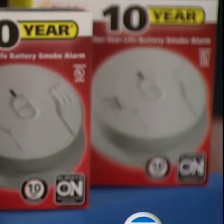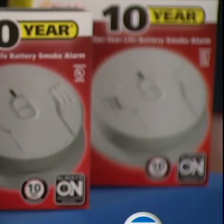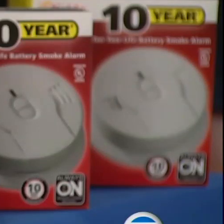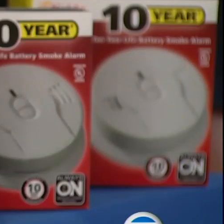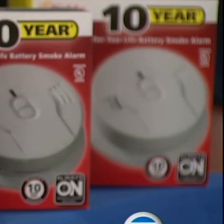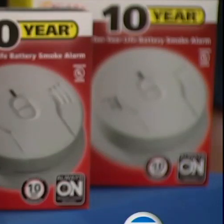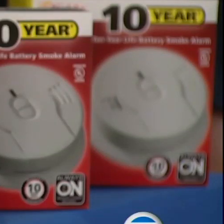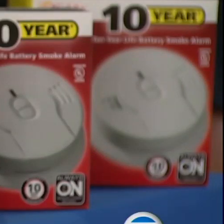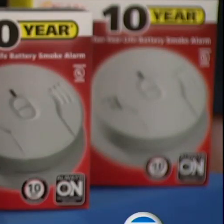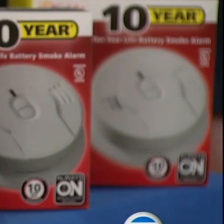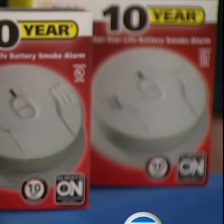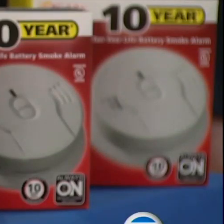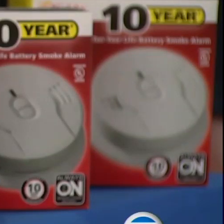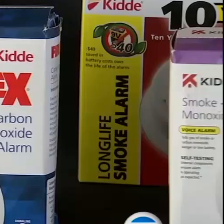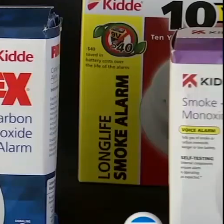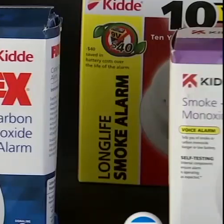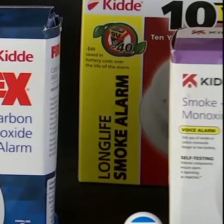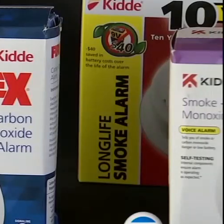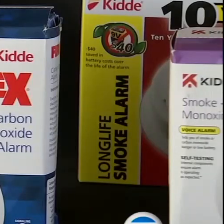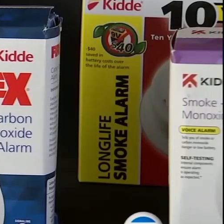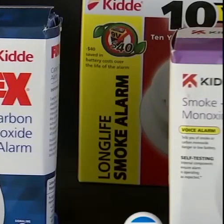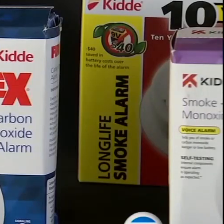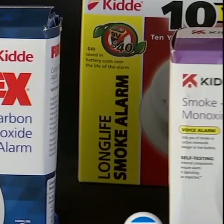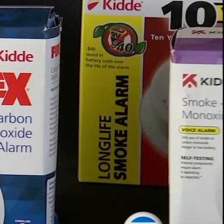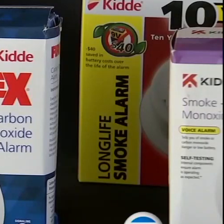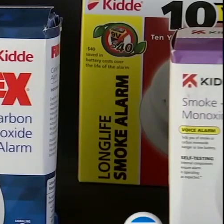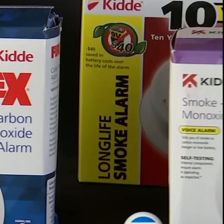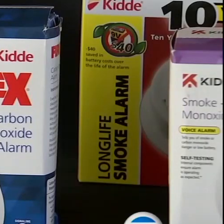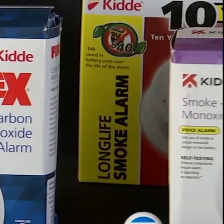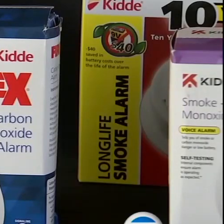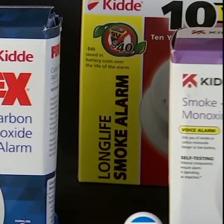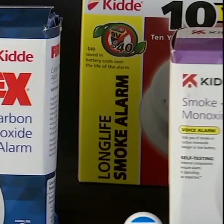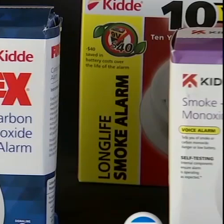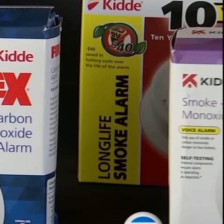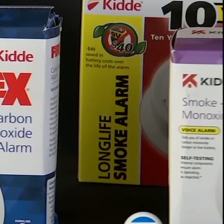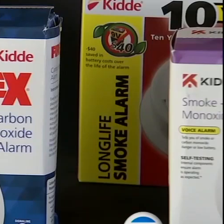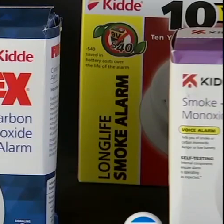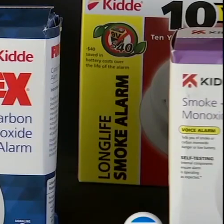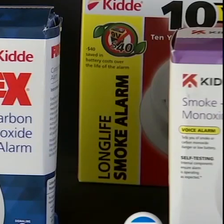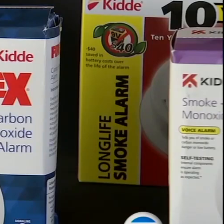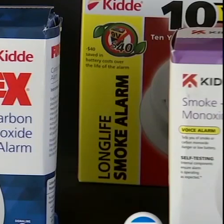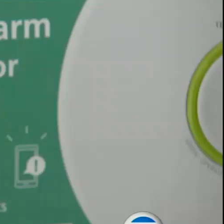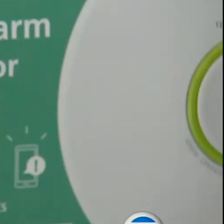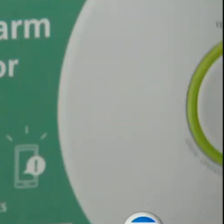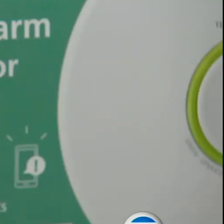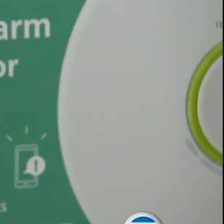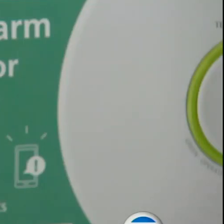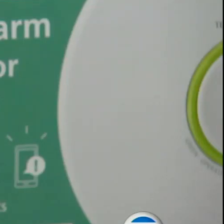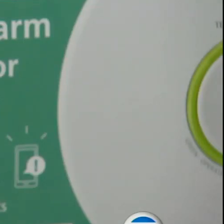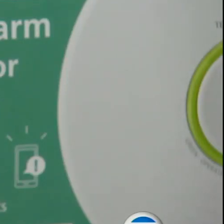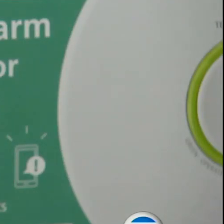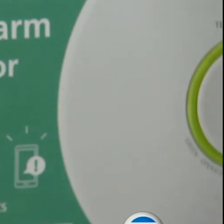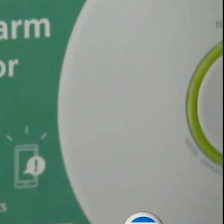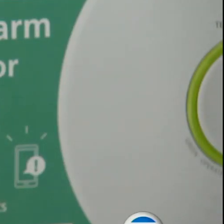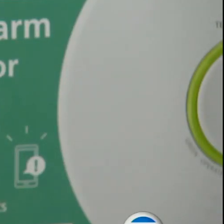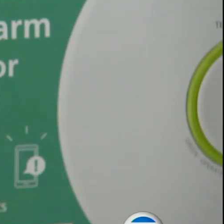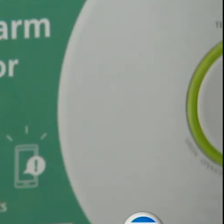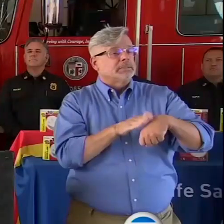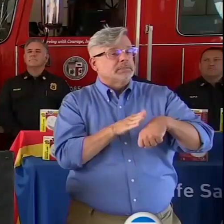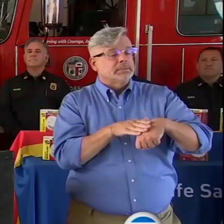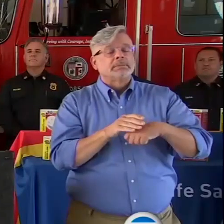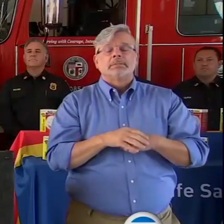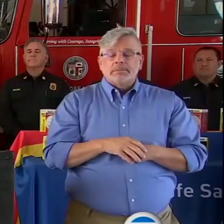is donating 3,000 smoke alarms and 1,000 carbon monoxide detectors to local fire departments for distribution and